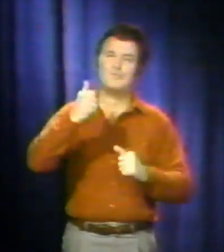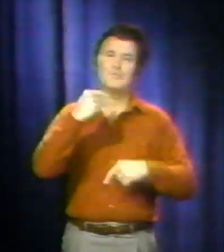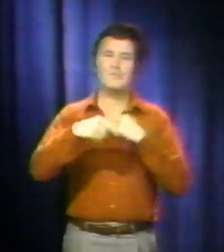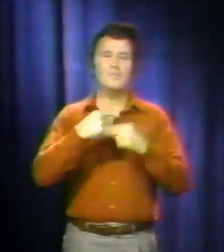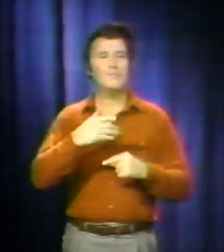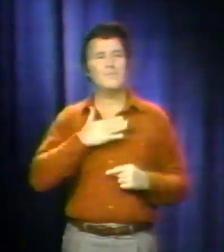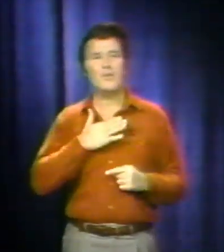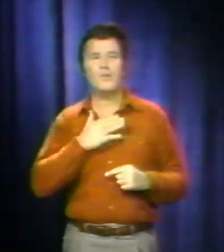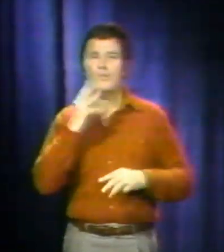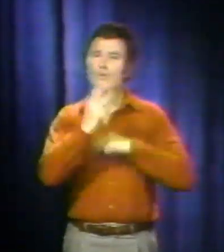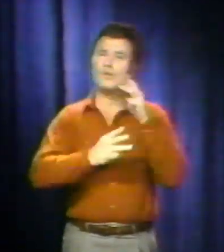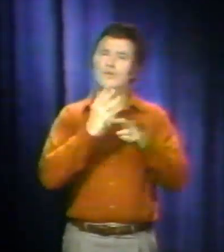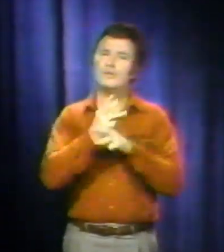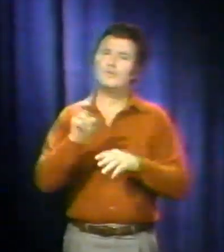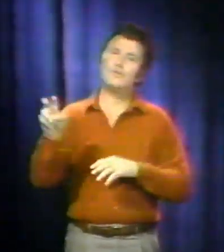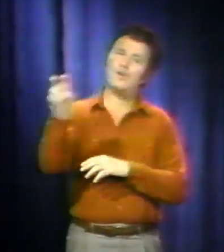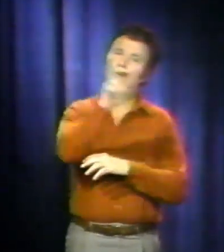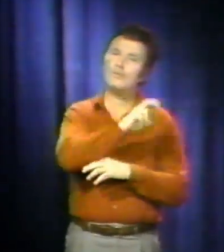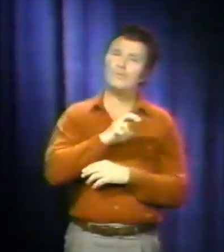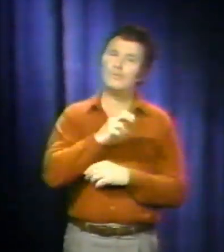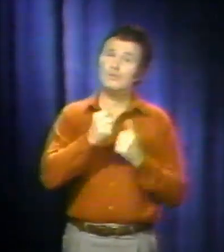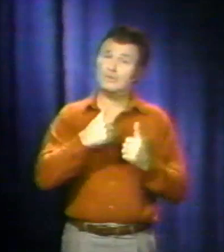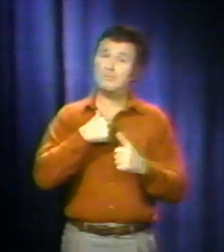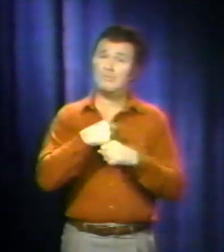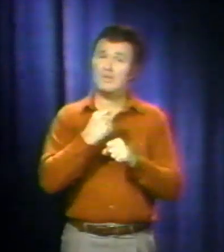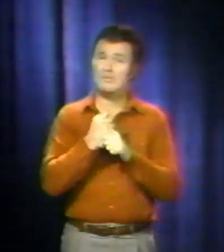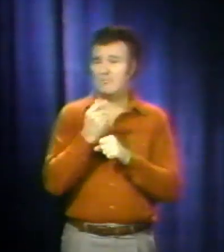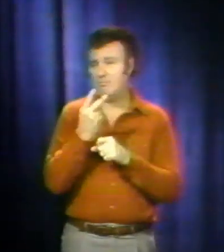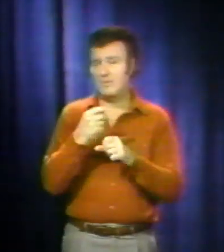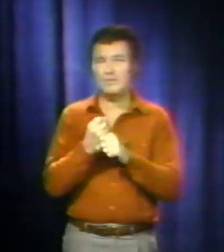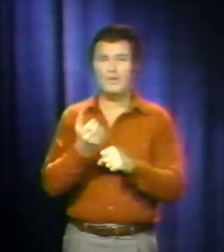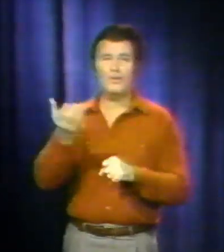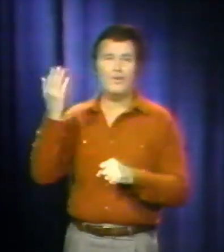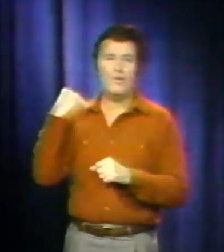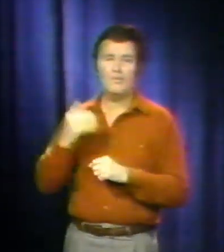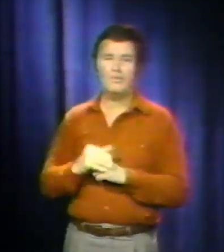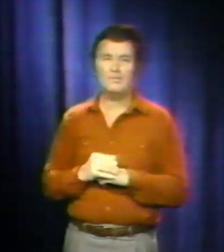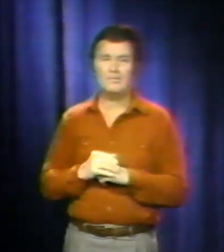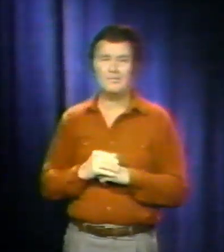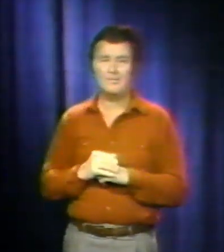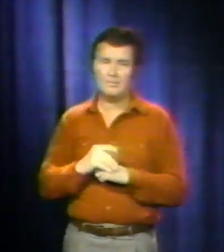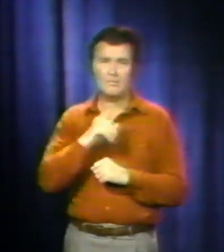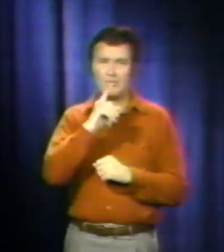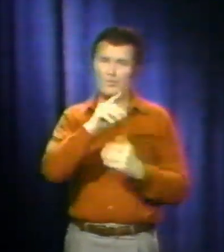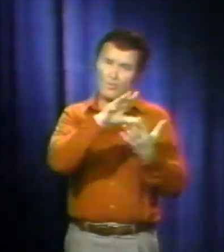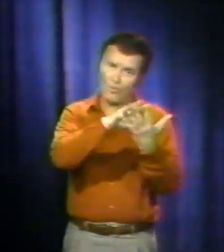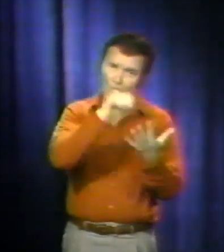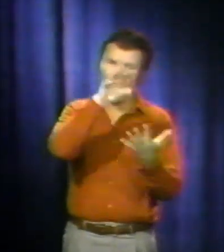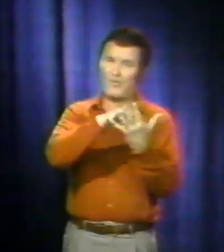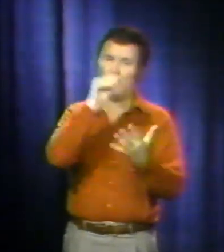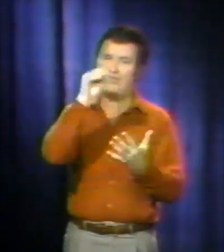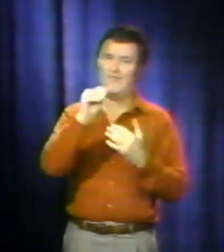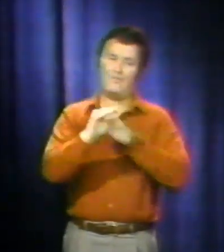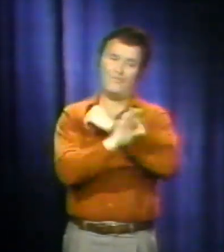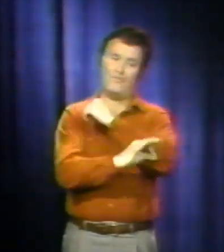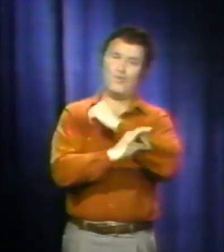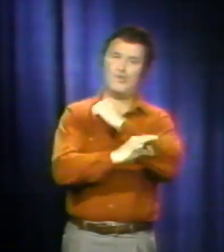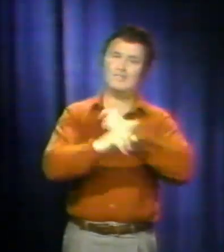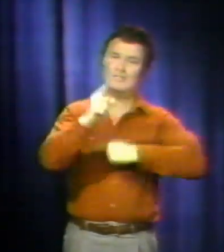What I enjoyed most about my world tour that I took a few years ago was learning foreign